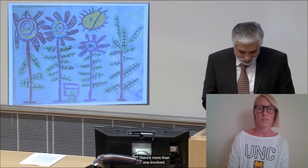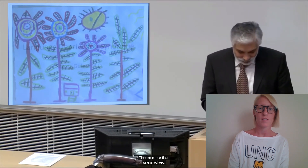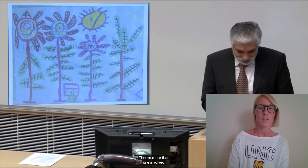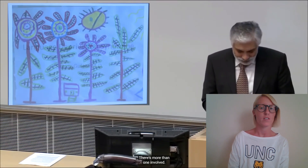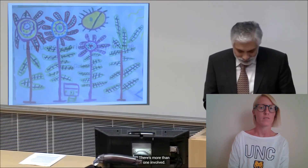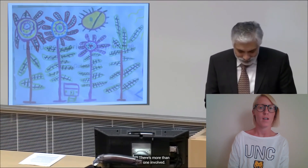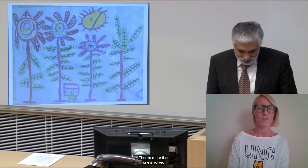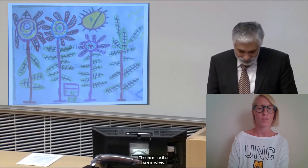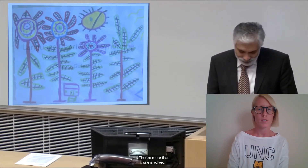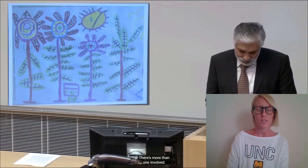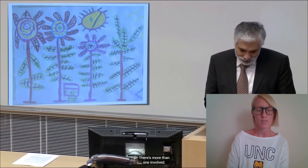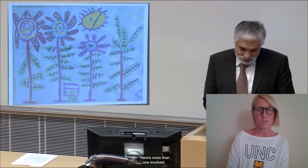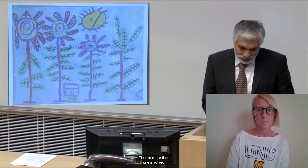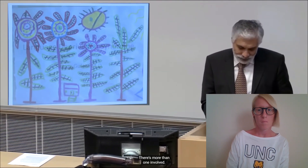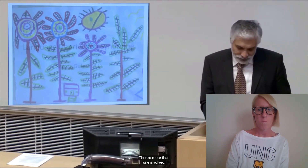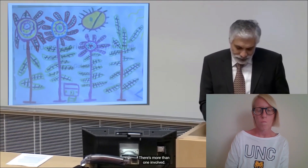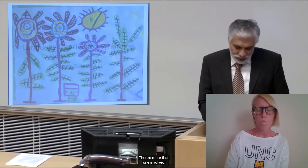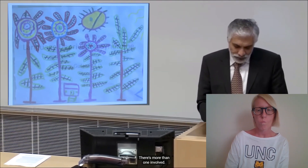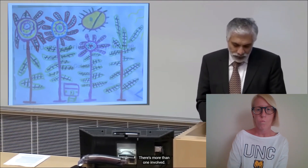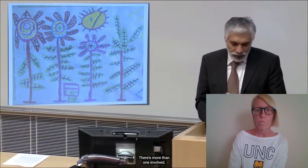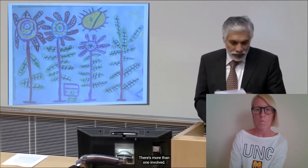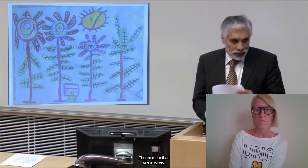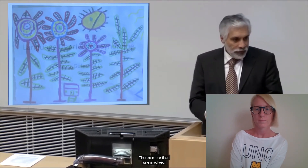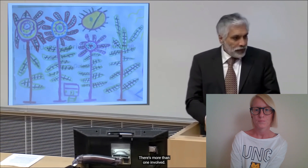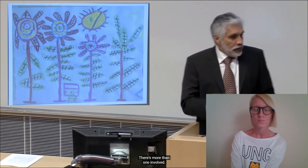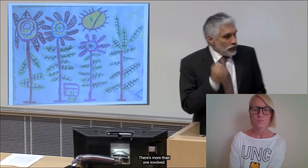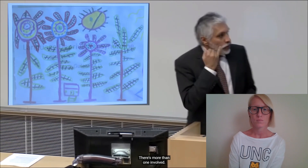There's many elements involved. With this.